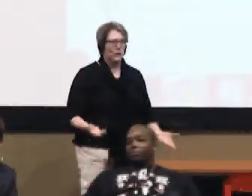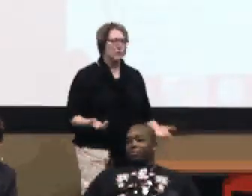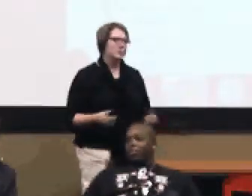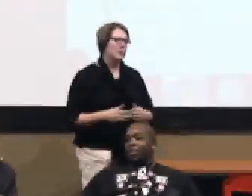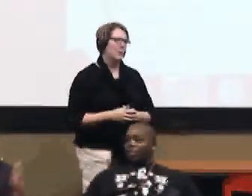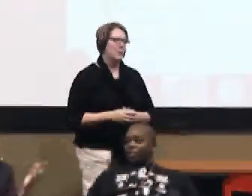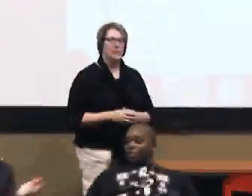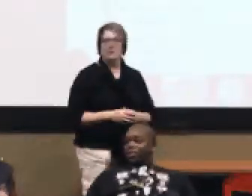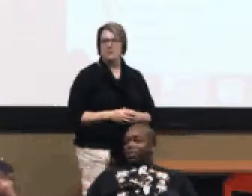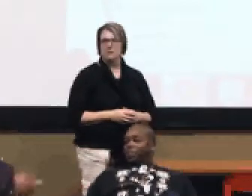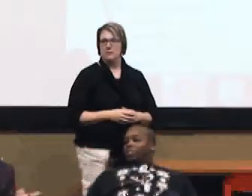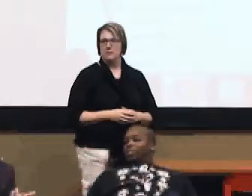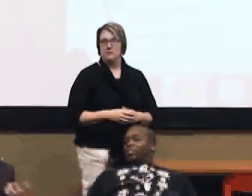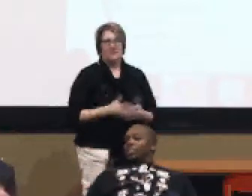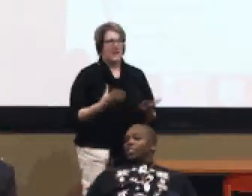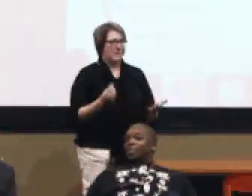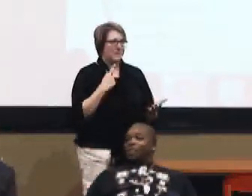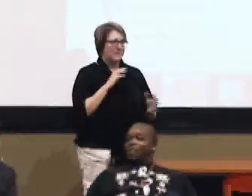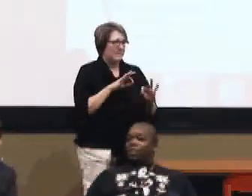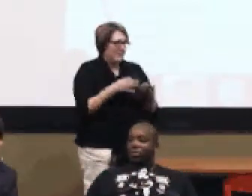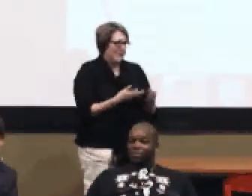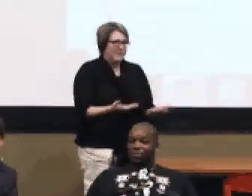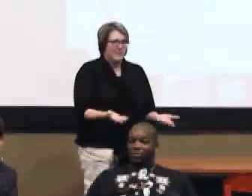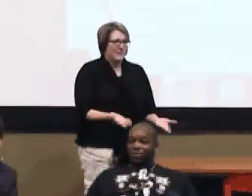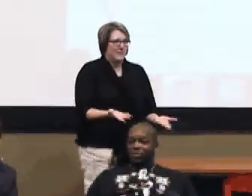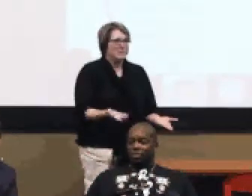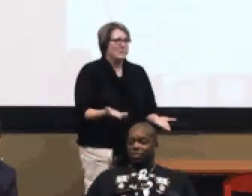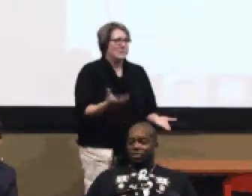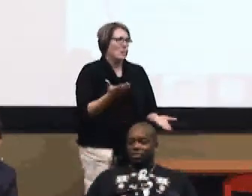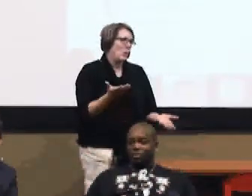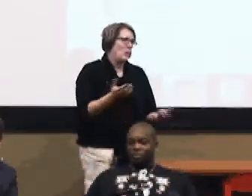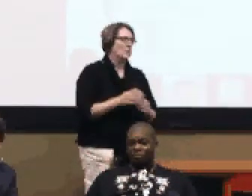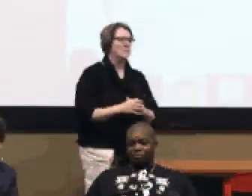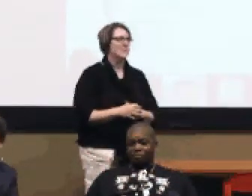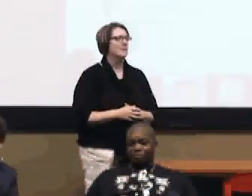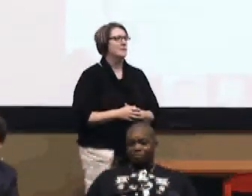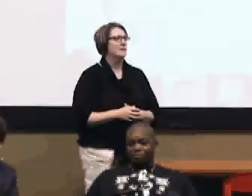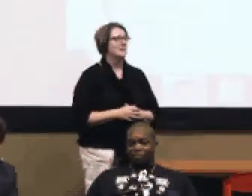here. And by the way, families here. So I mean, there's